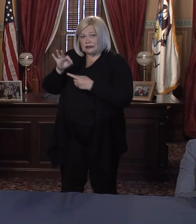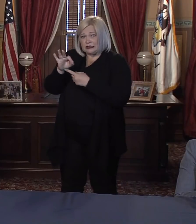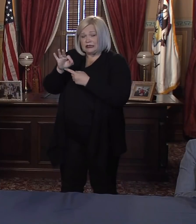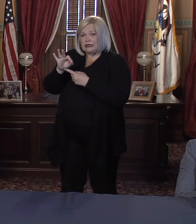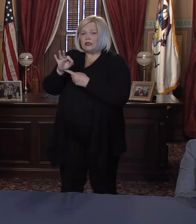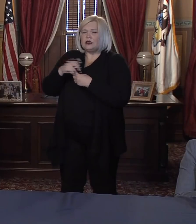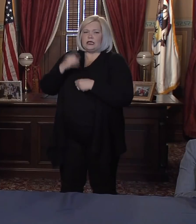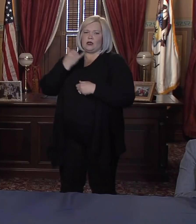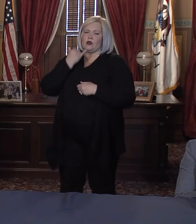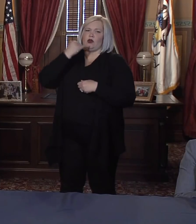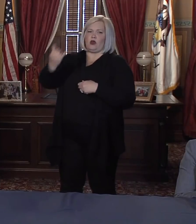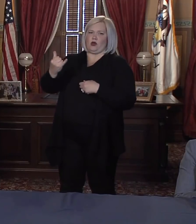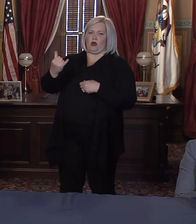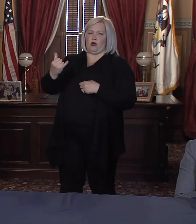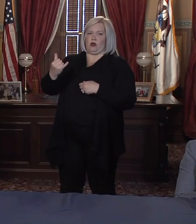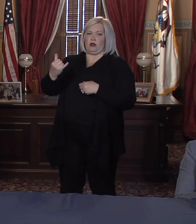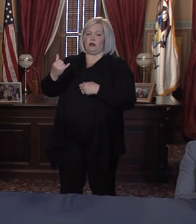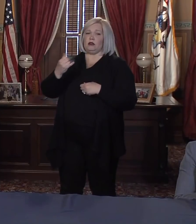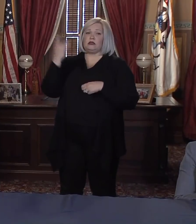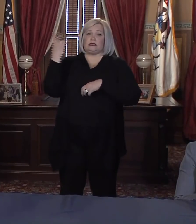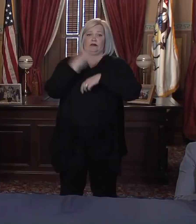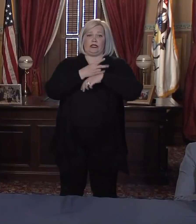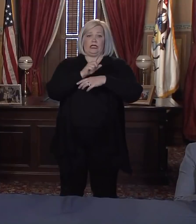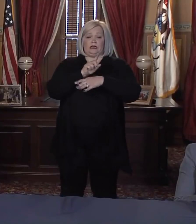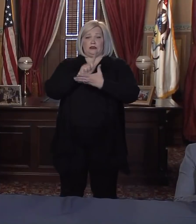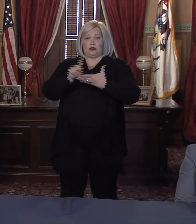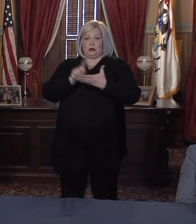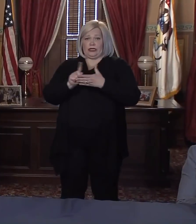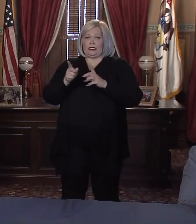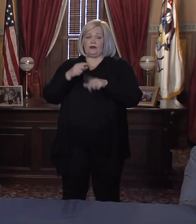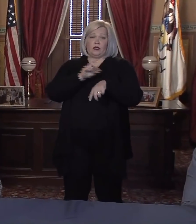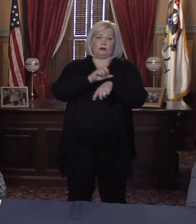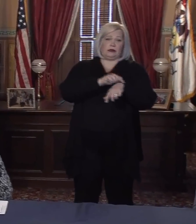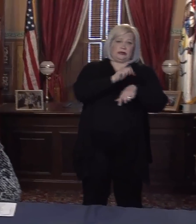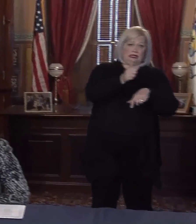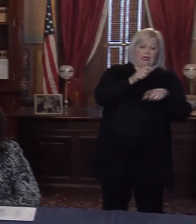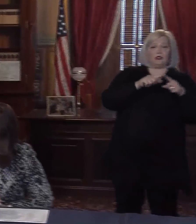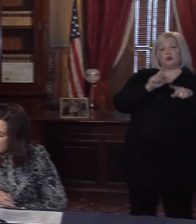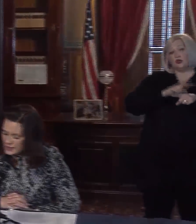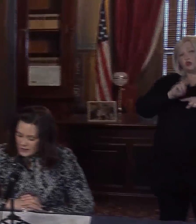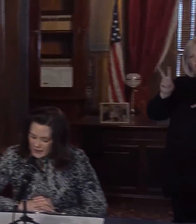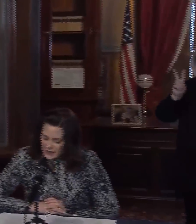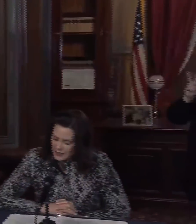7 days a week from 10 a.m. to 2 a.m., and the number is